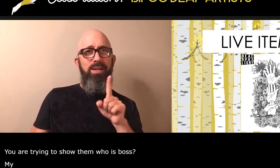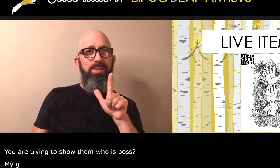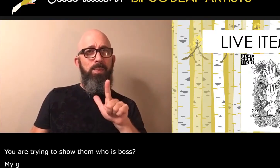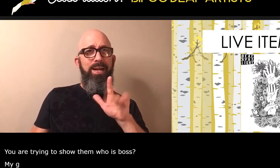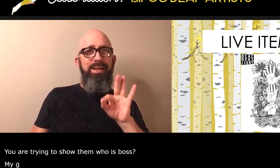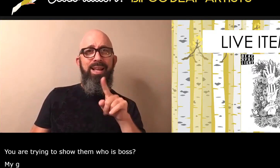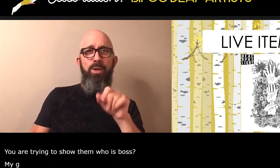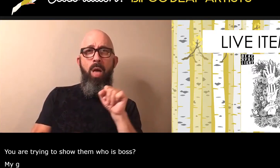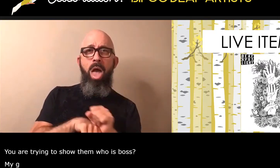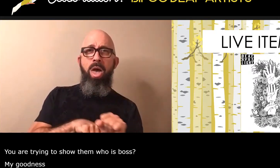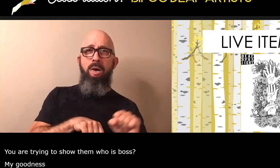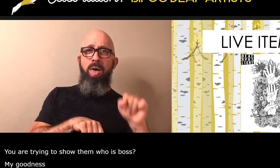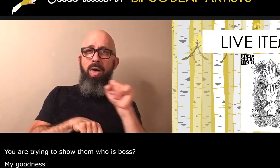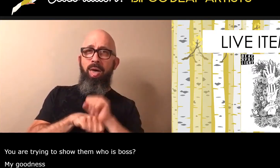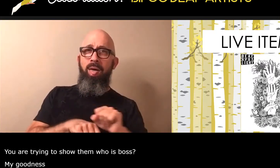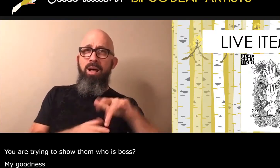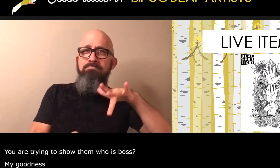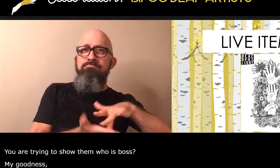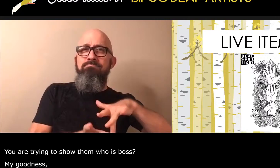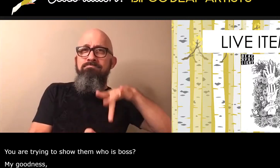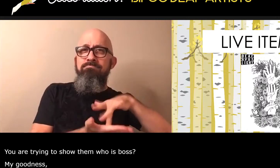166. I am sorry,